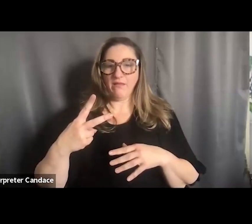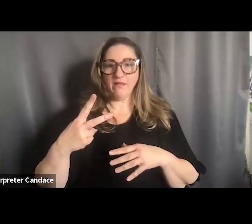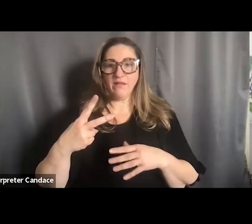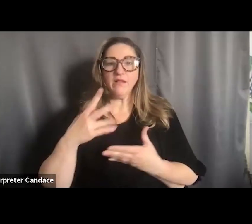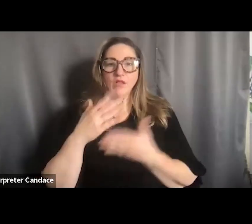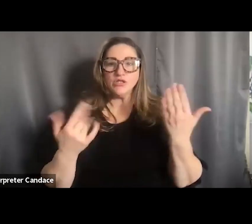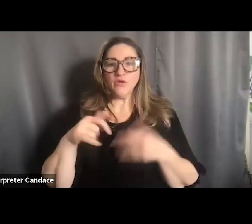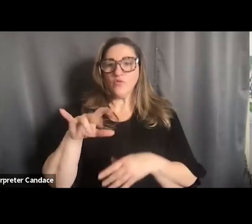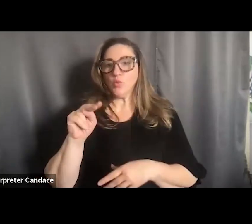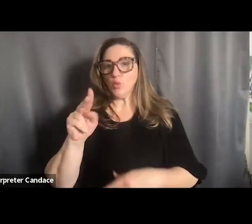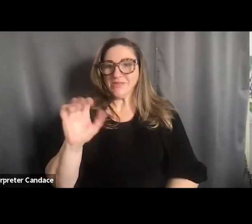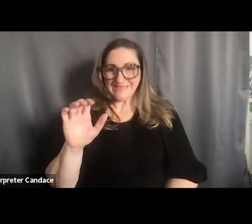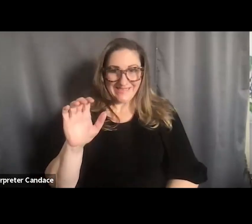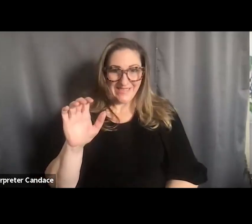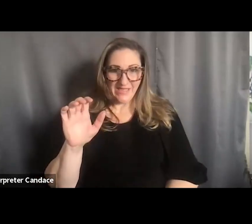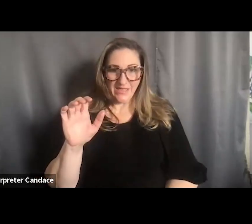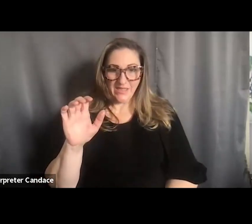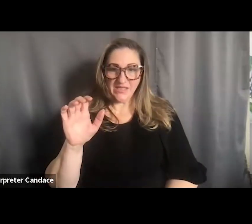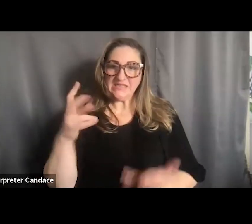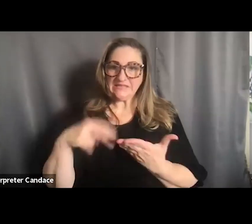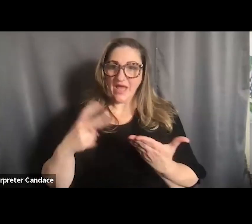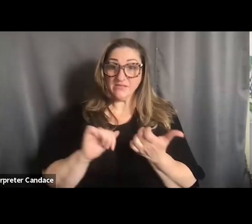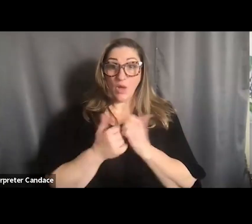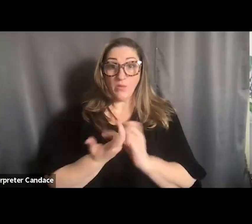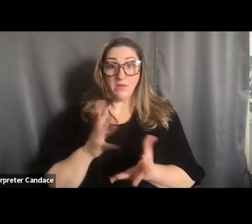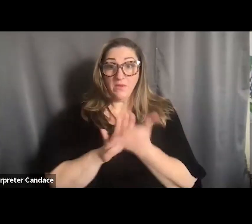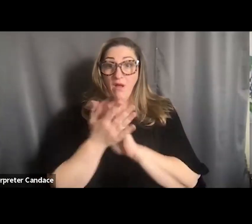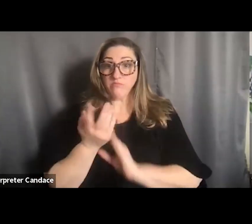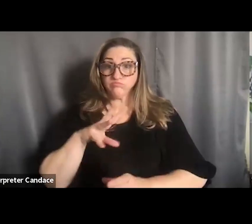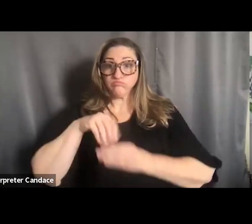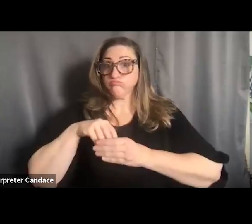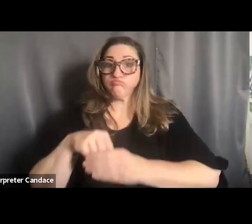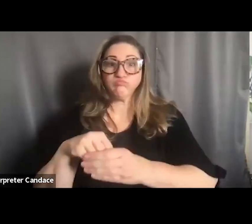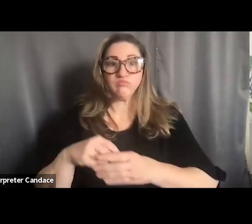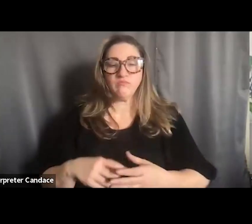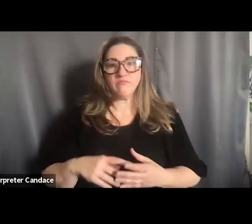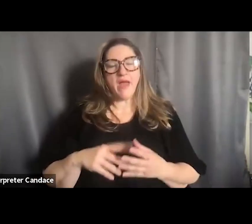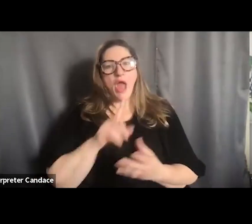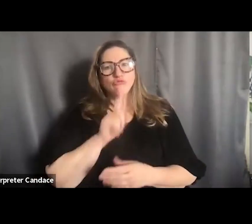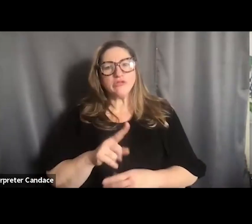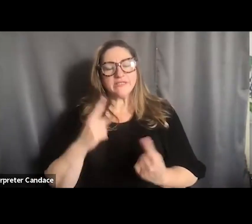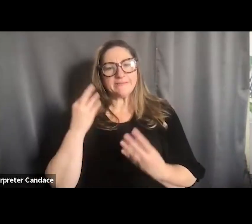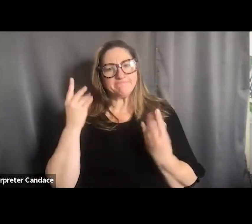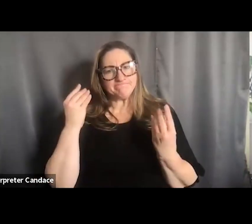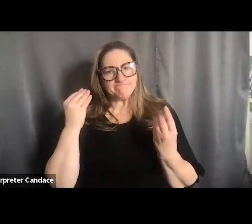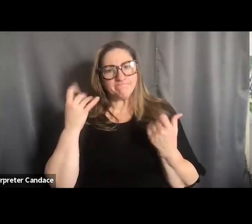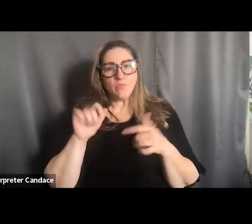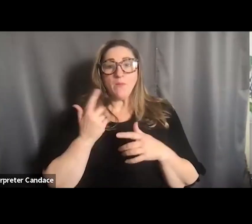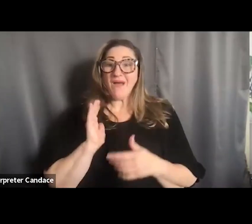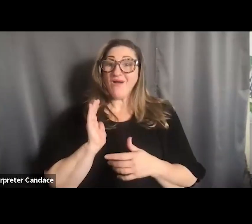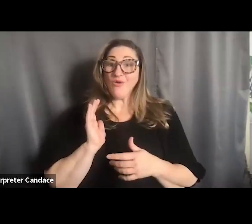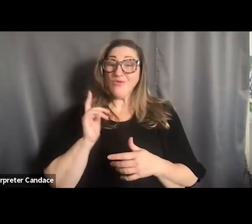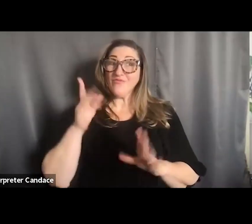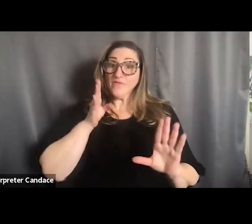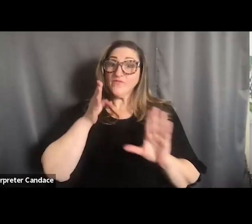how to get more active within it, and think about the future that we want to build, I